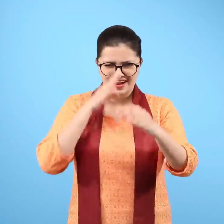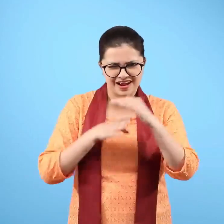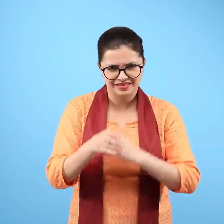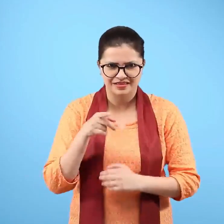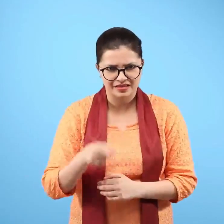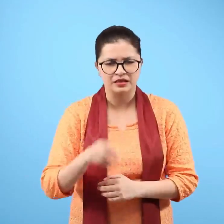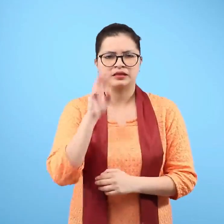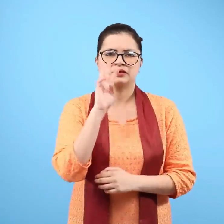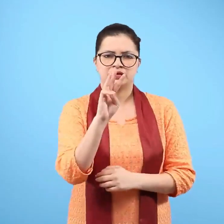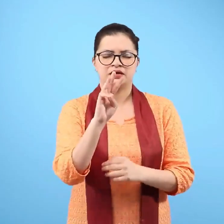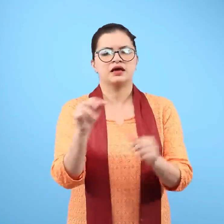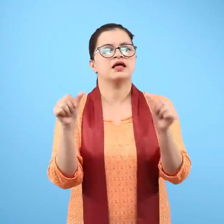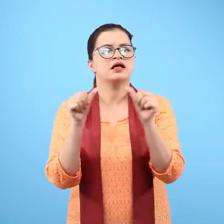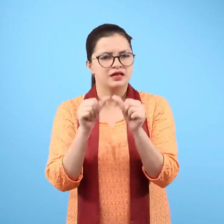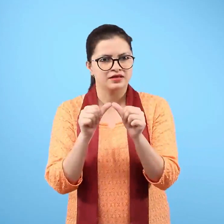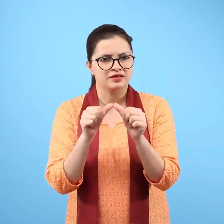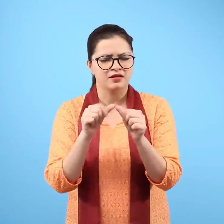Blackboard in 3rd A and 7th.